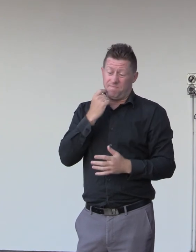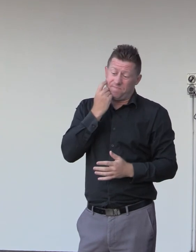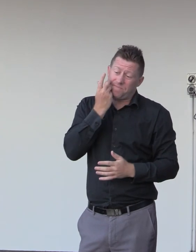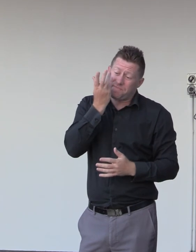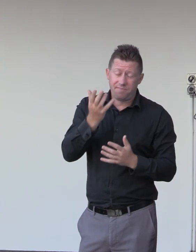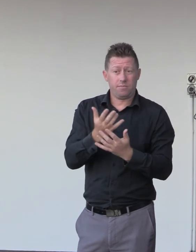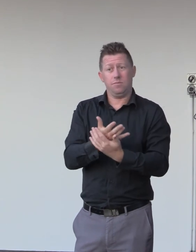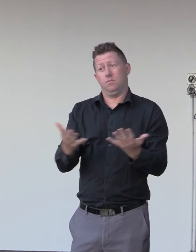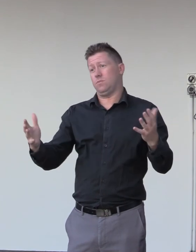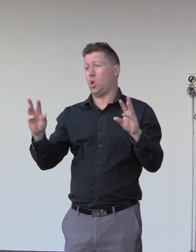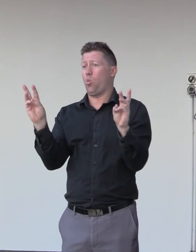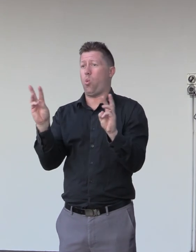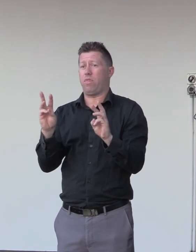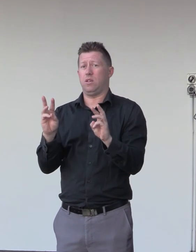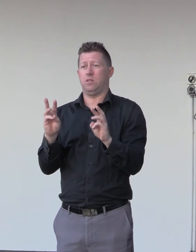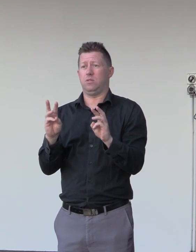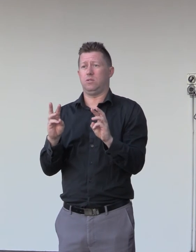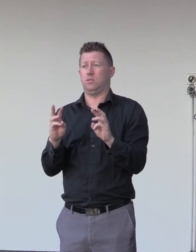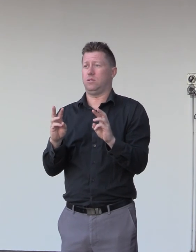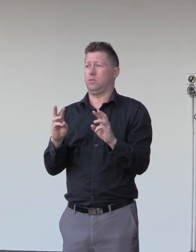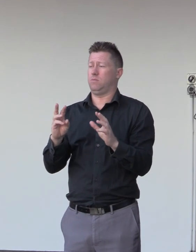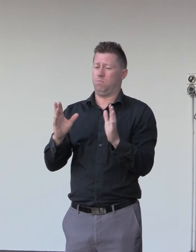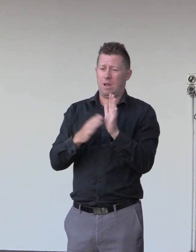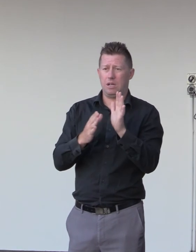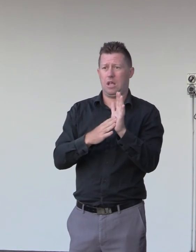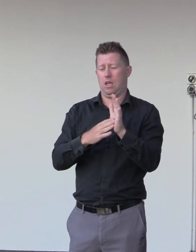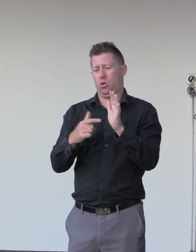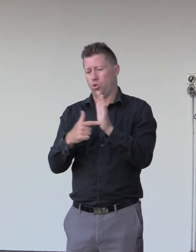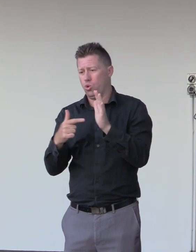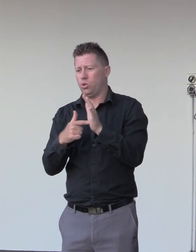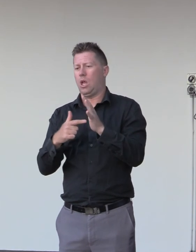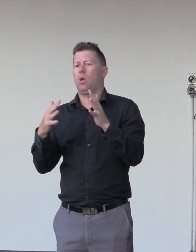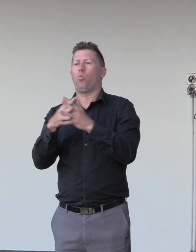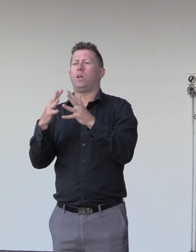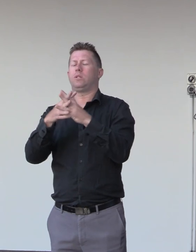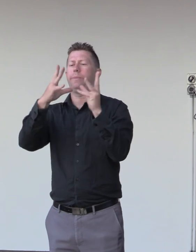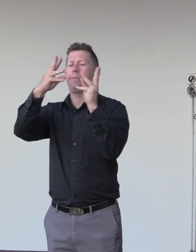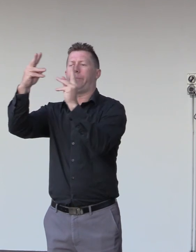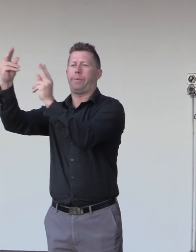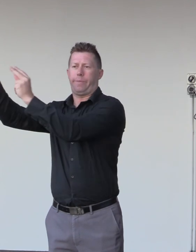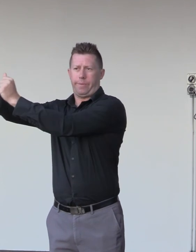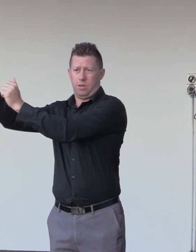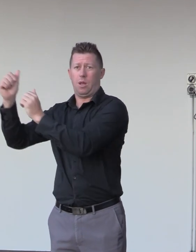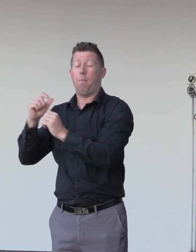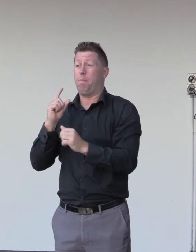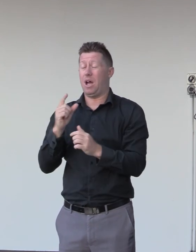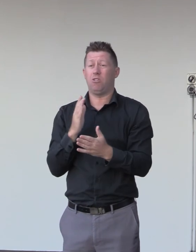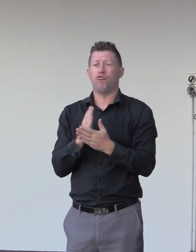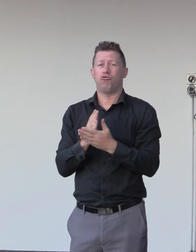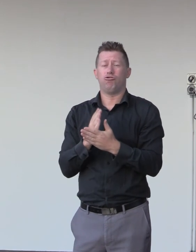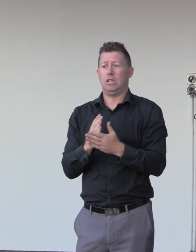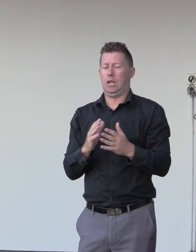weather, especially later on Monday into Tuesday, and then contracting out again on Wednesday. So very significant